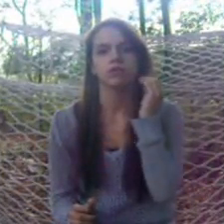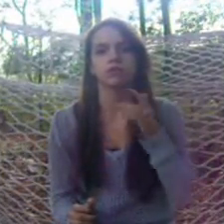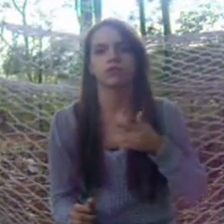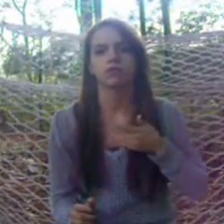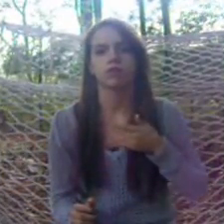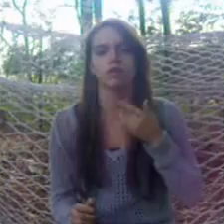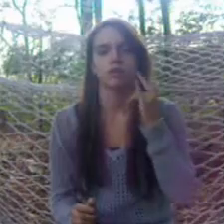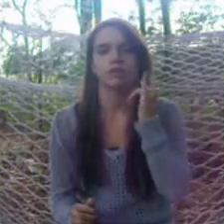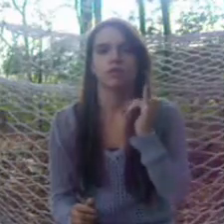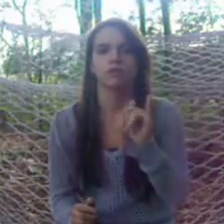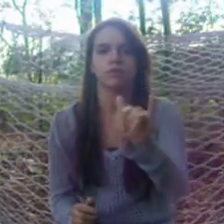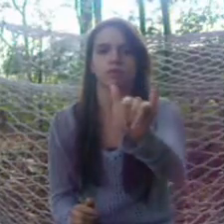One tell